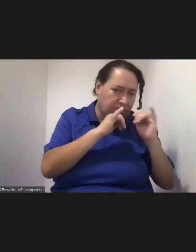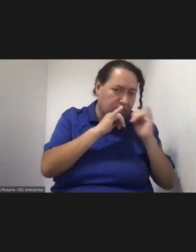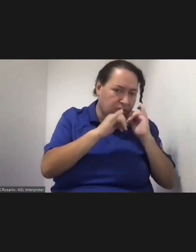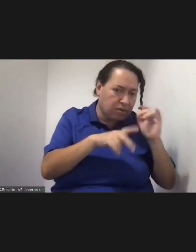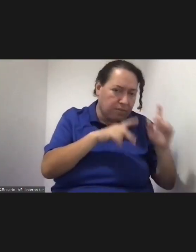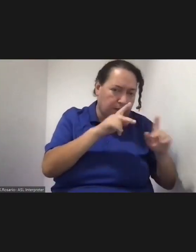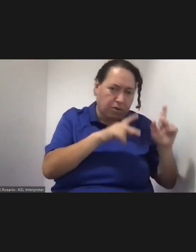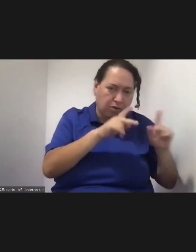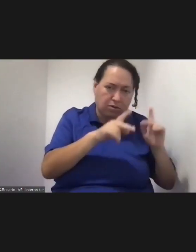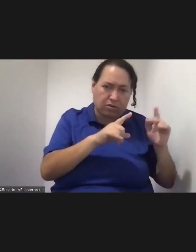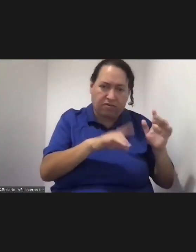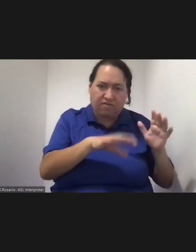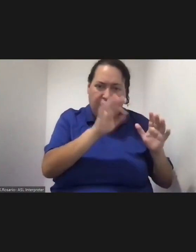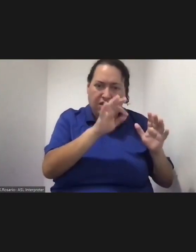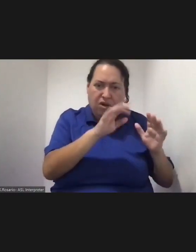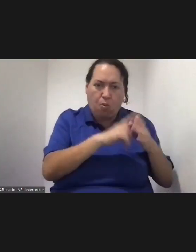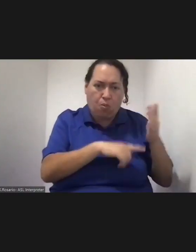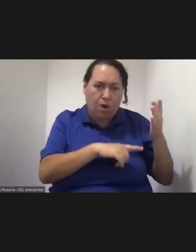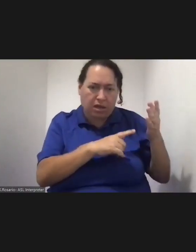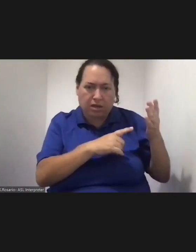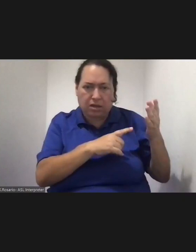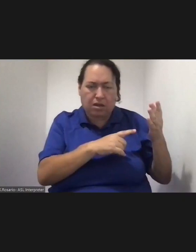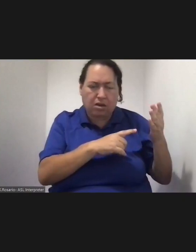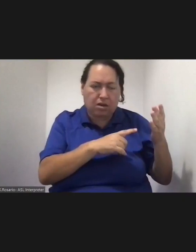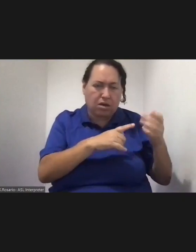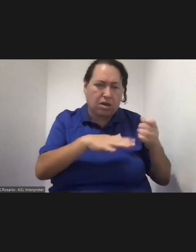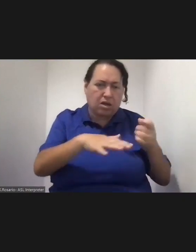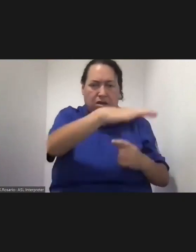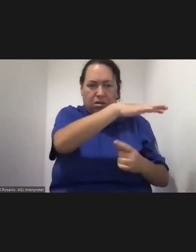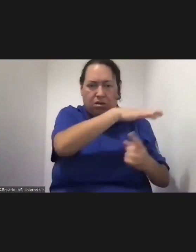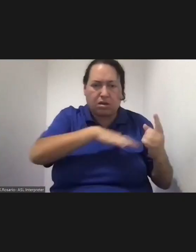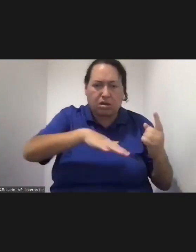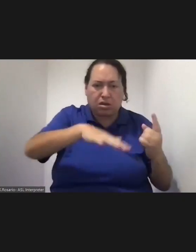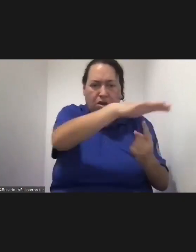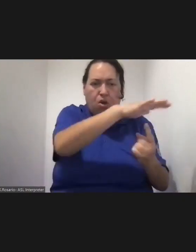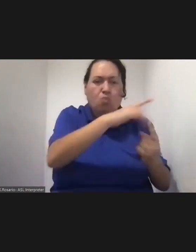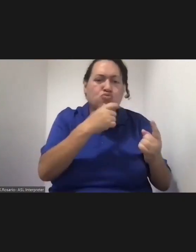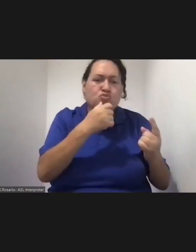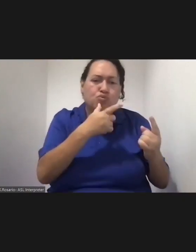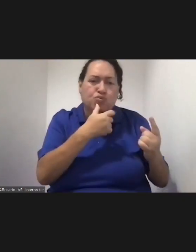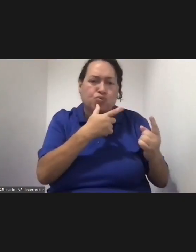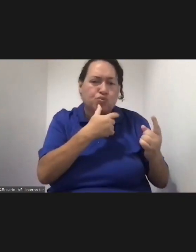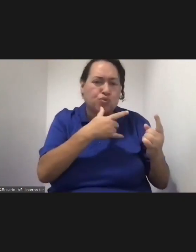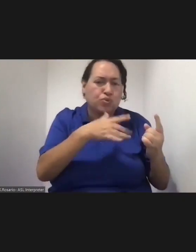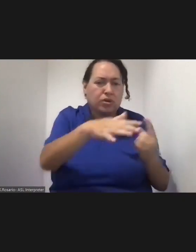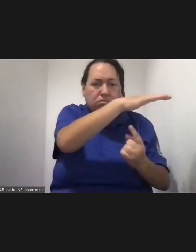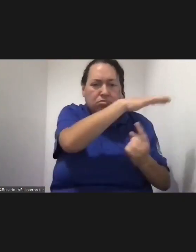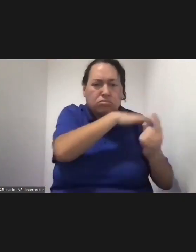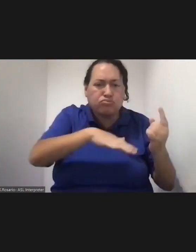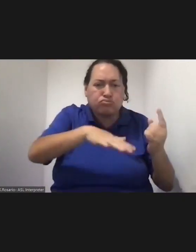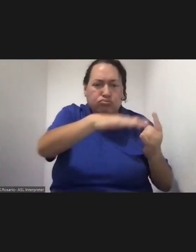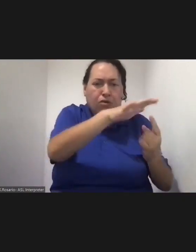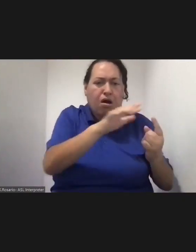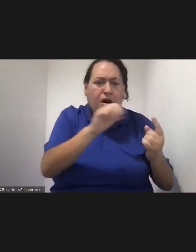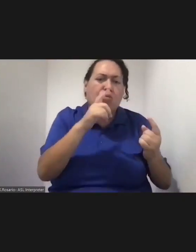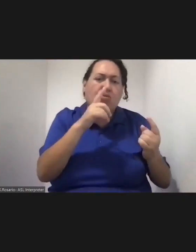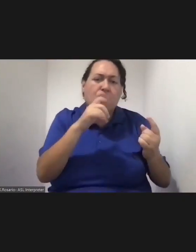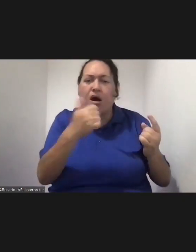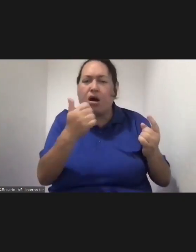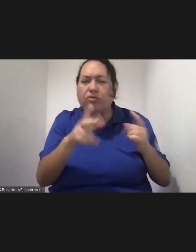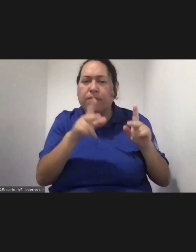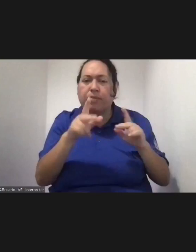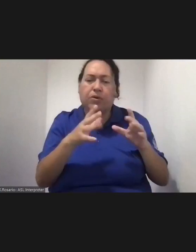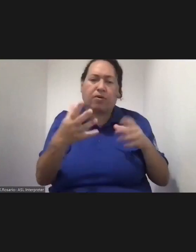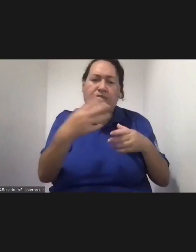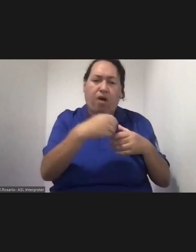out circumstances surrounding them so that we can identify if other people were involved or were present